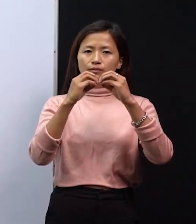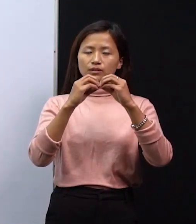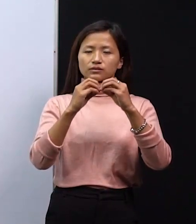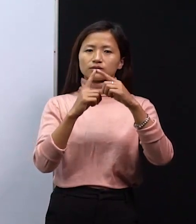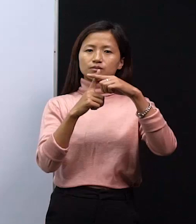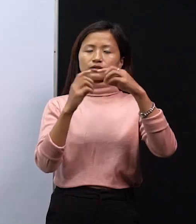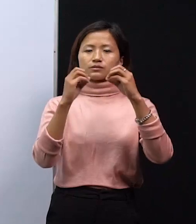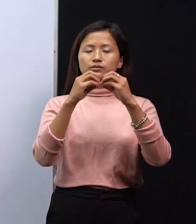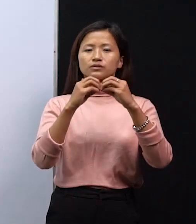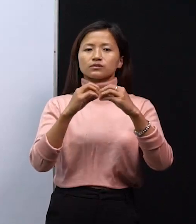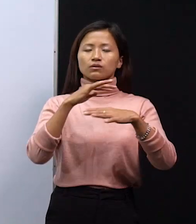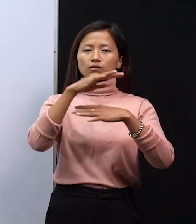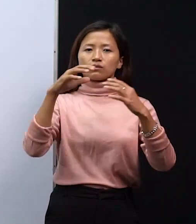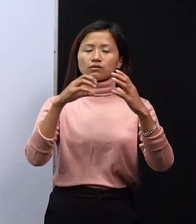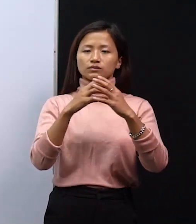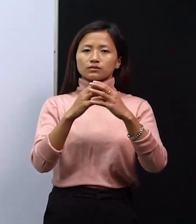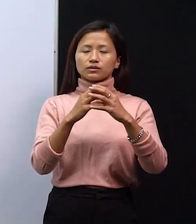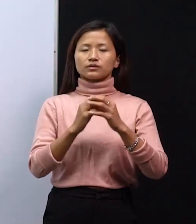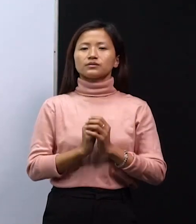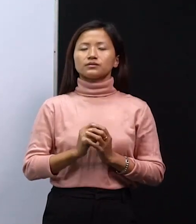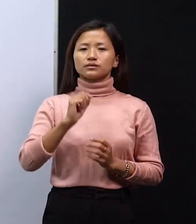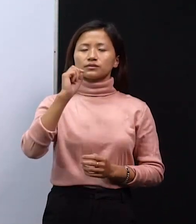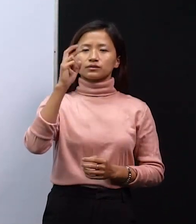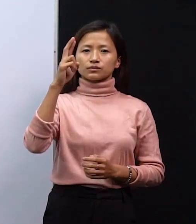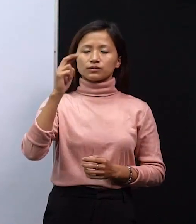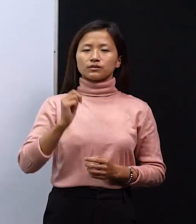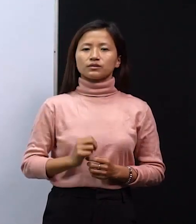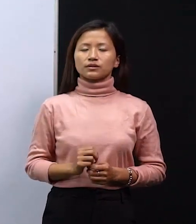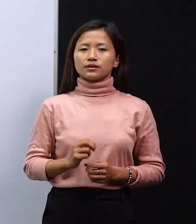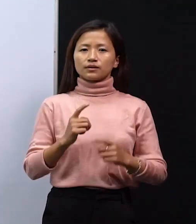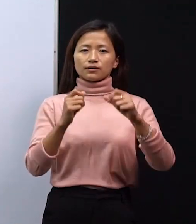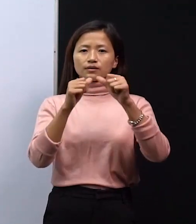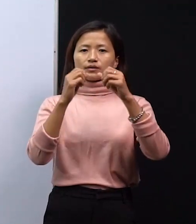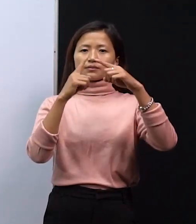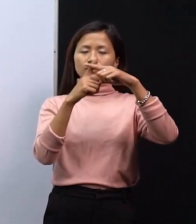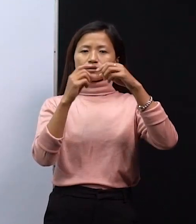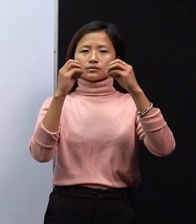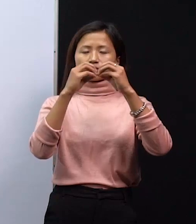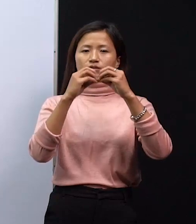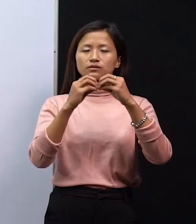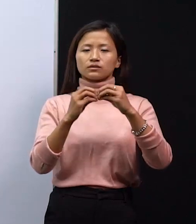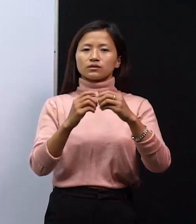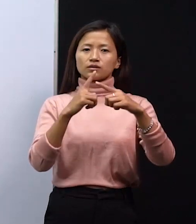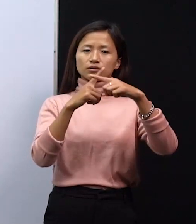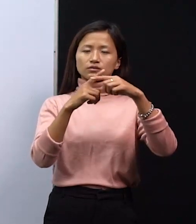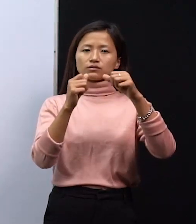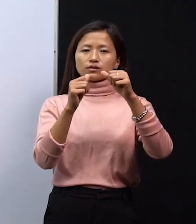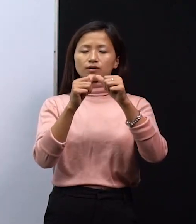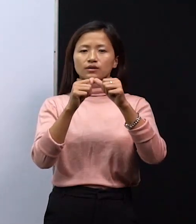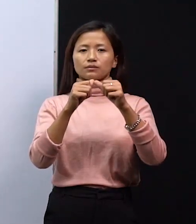square is simply a plus b into a plus